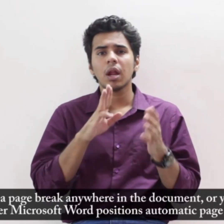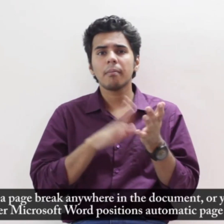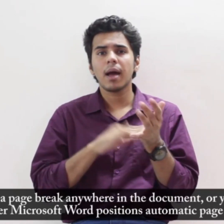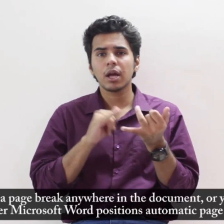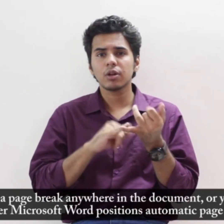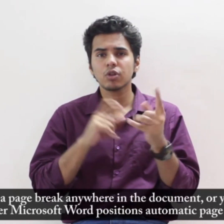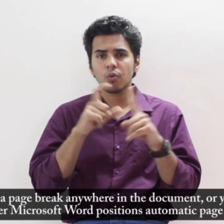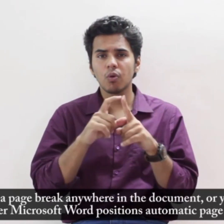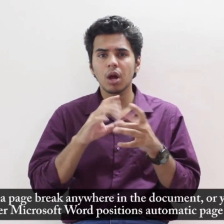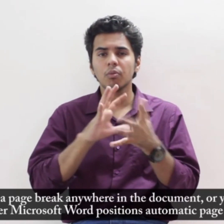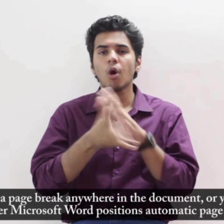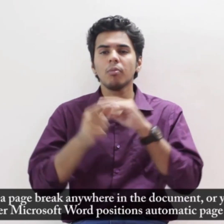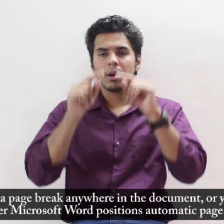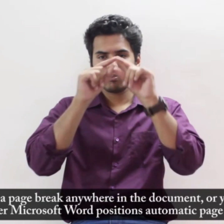page breaks.